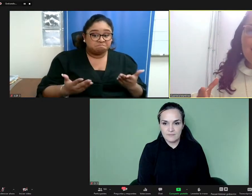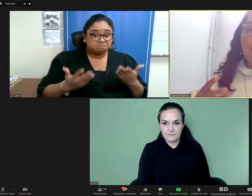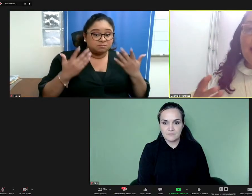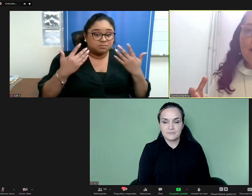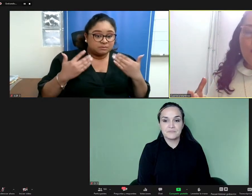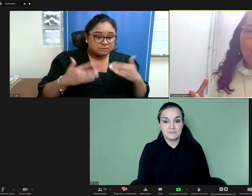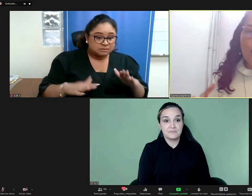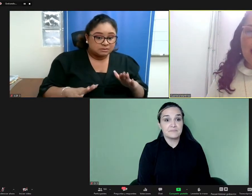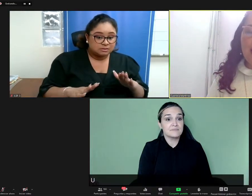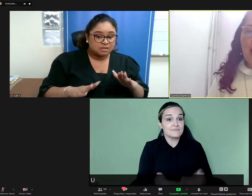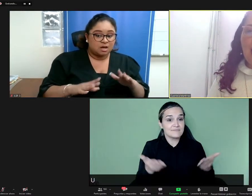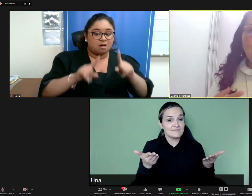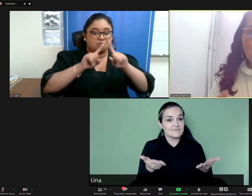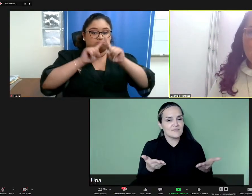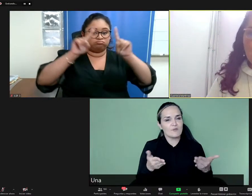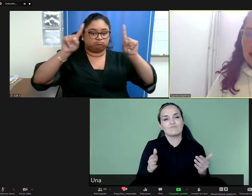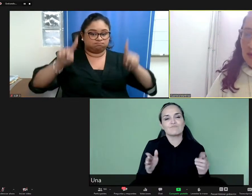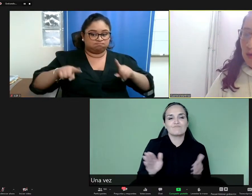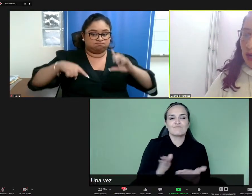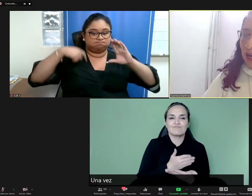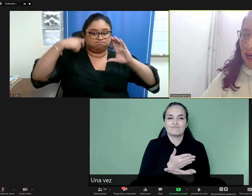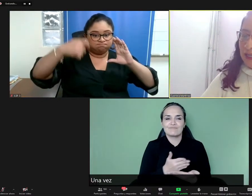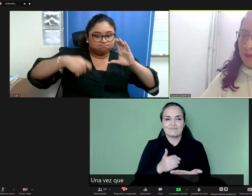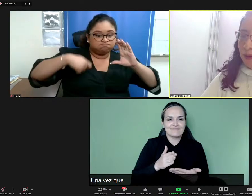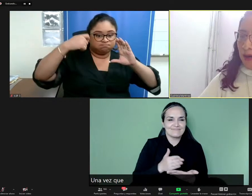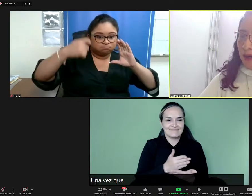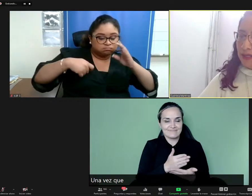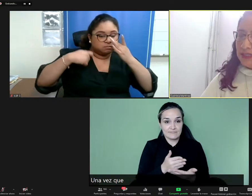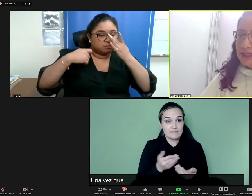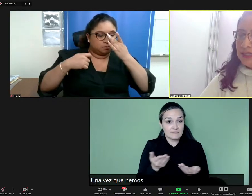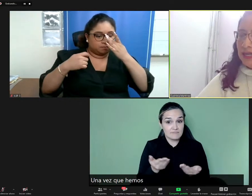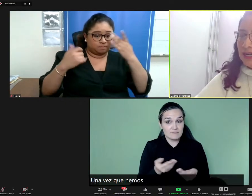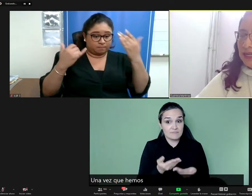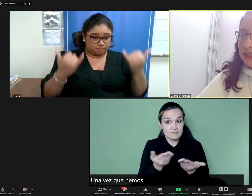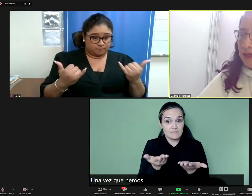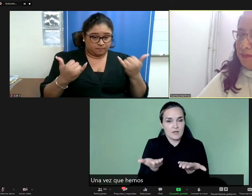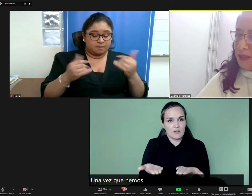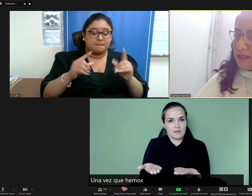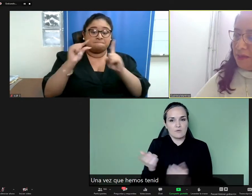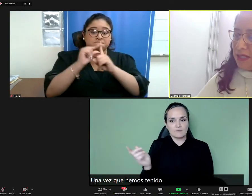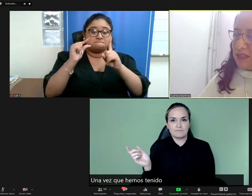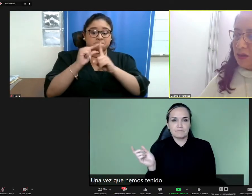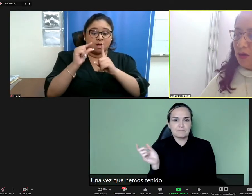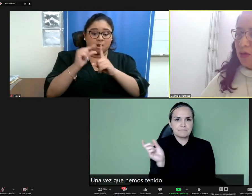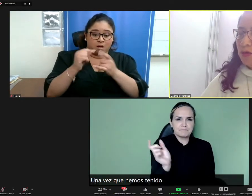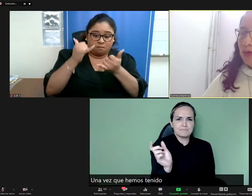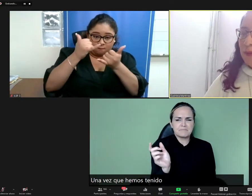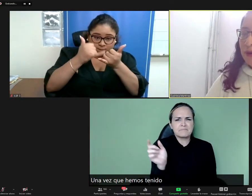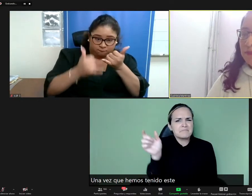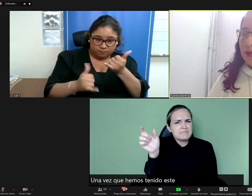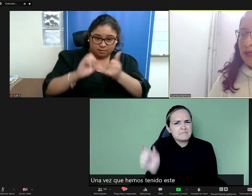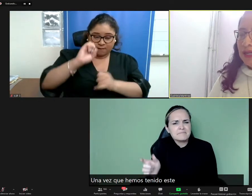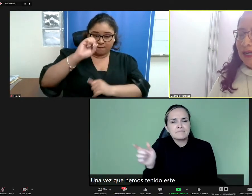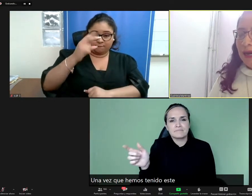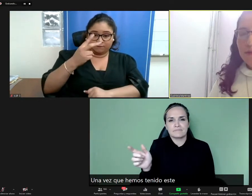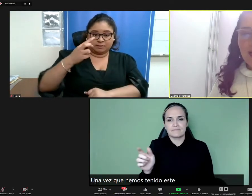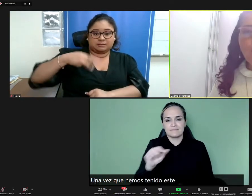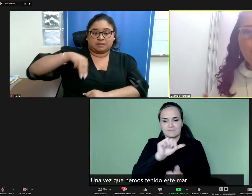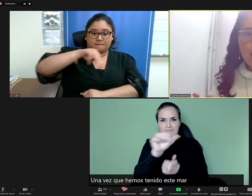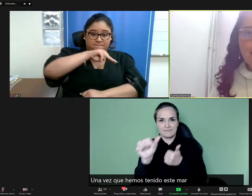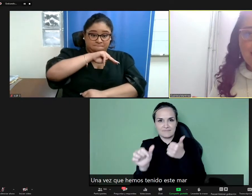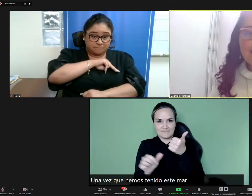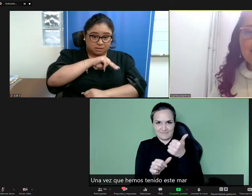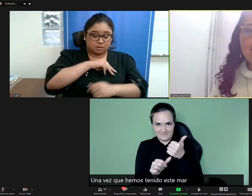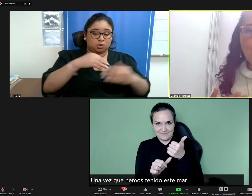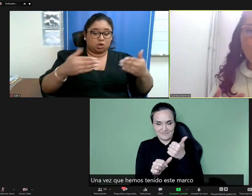well once we've had this framework that has come before the closing words of the vice